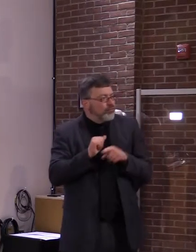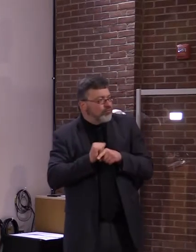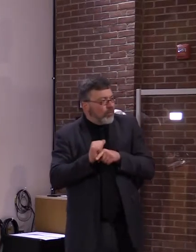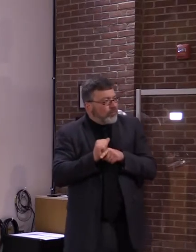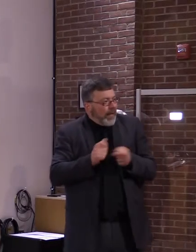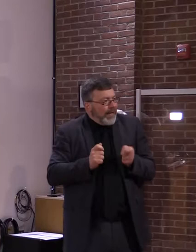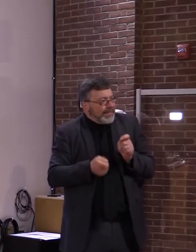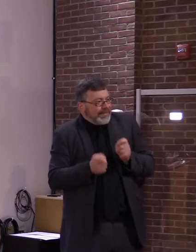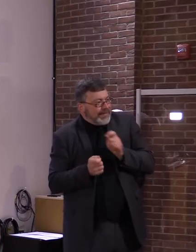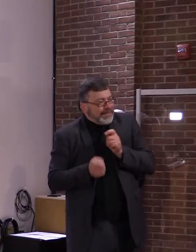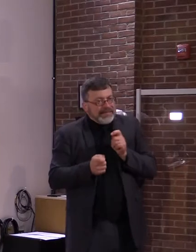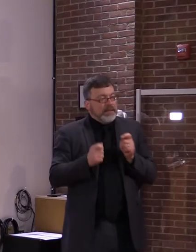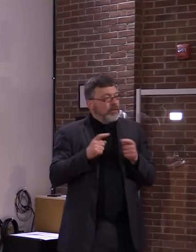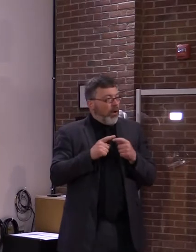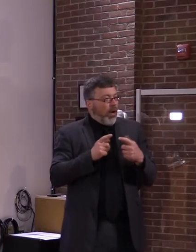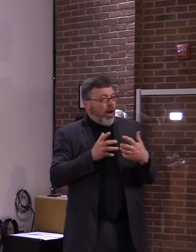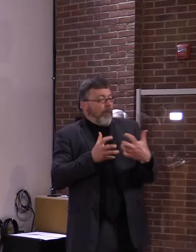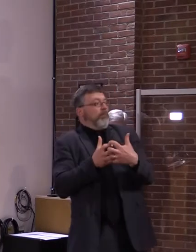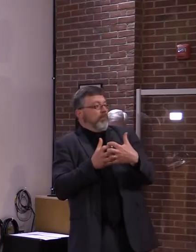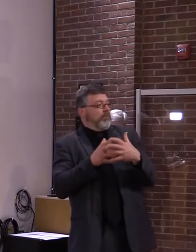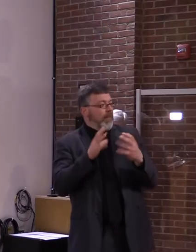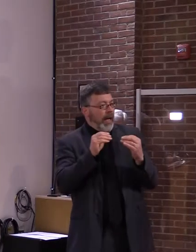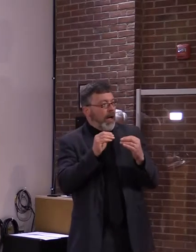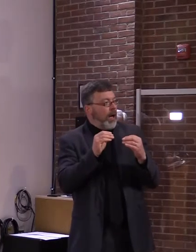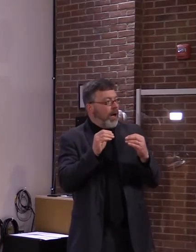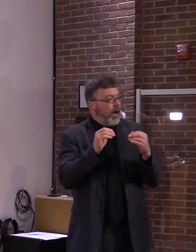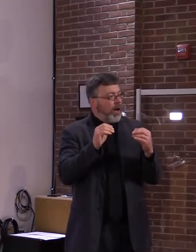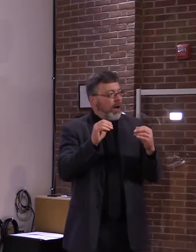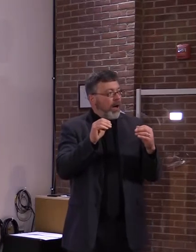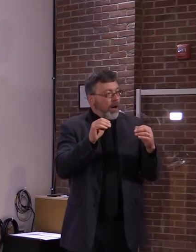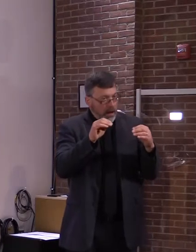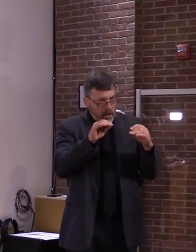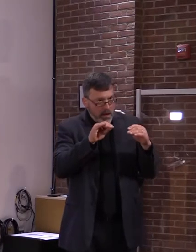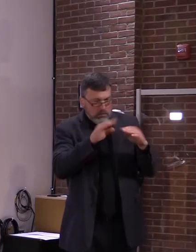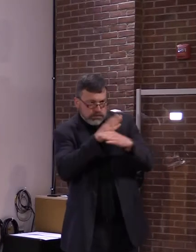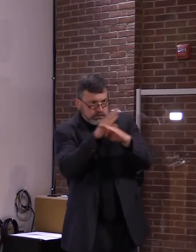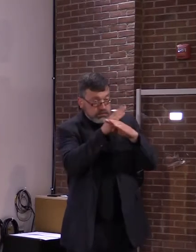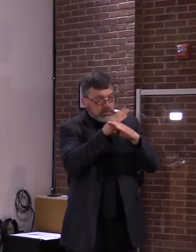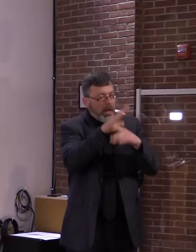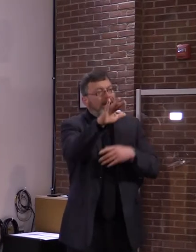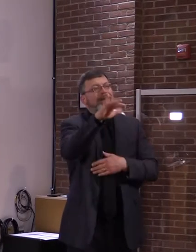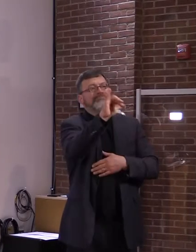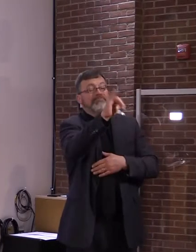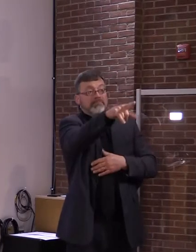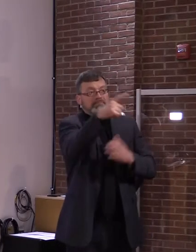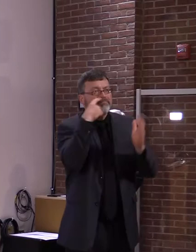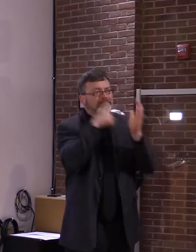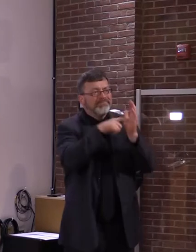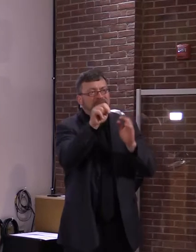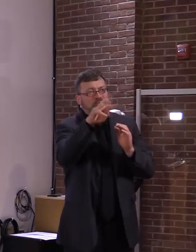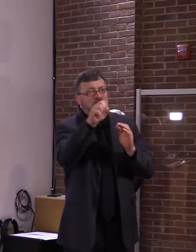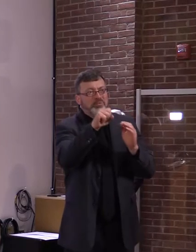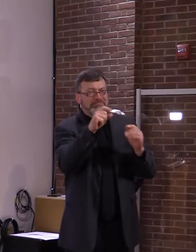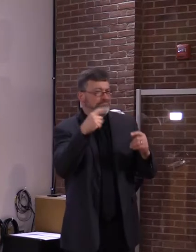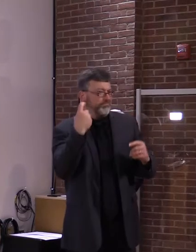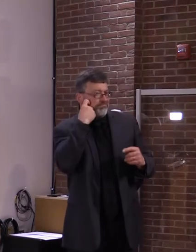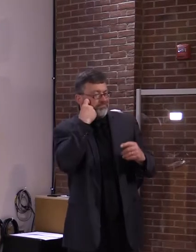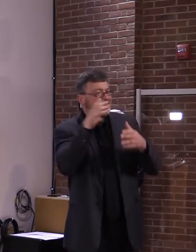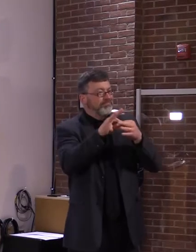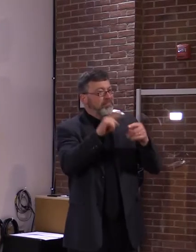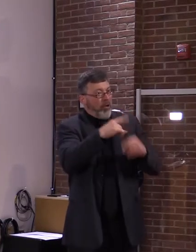after vaccination with the messenger RNA vaccines here in Vermont. A CDC safety